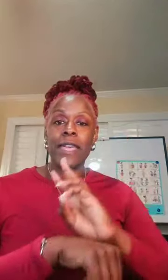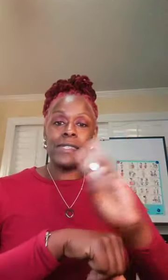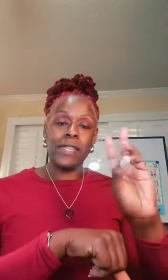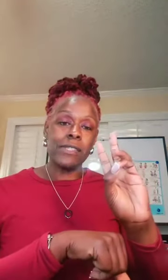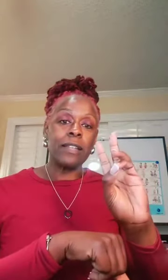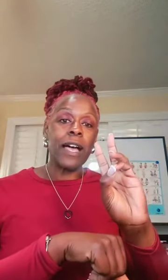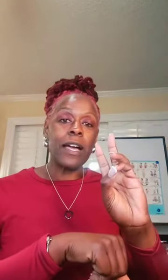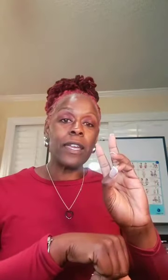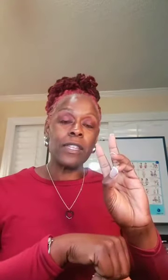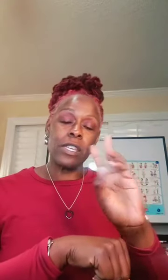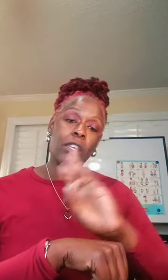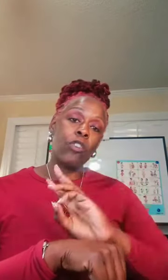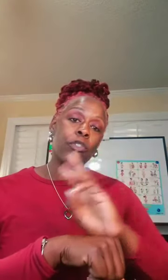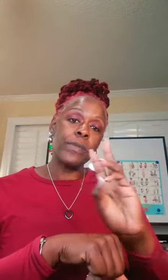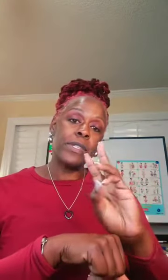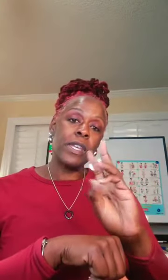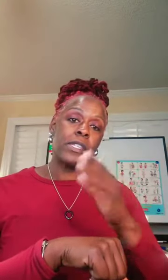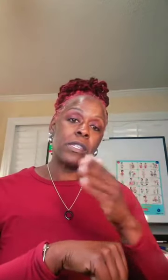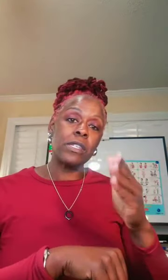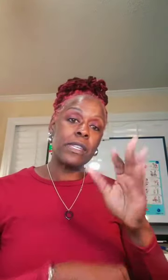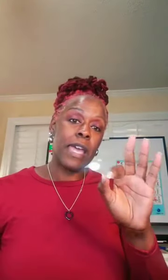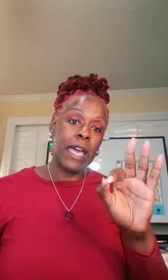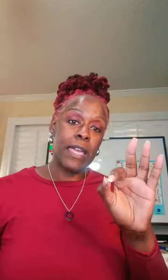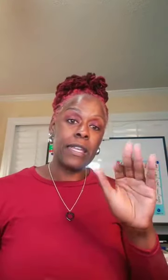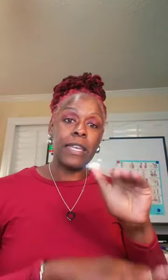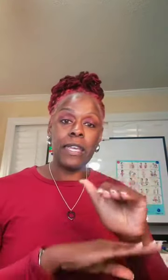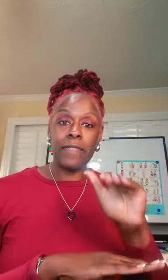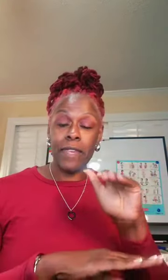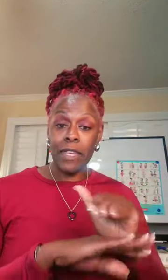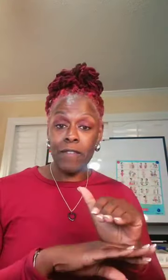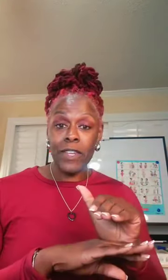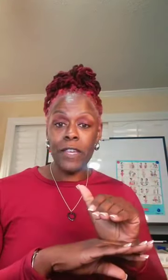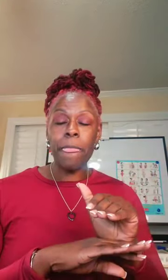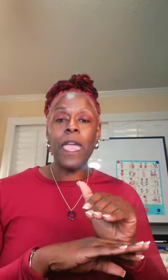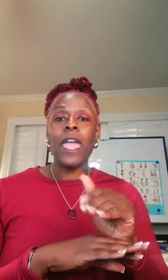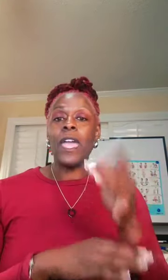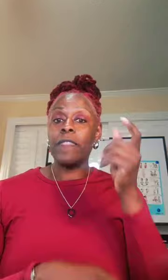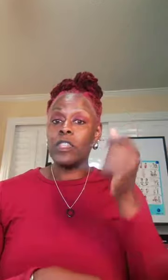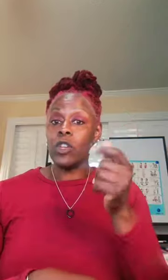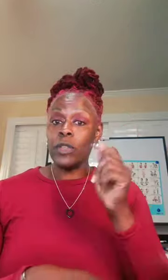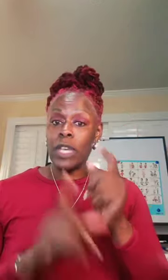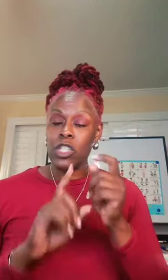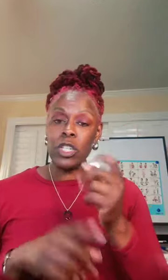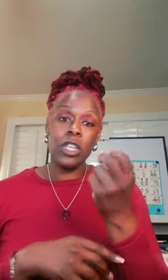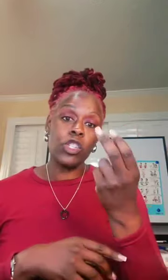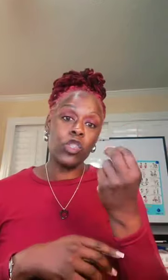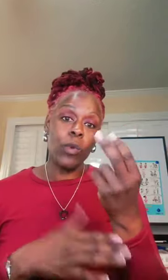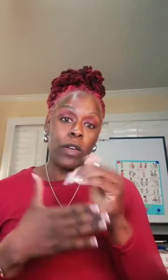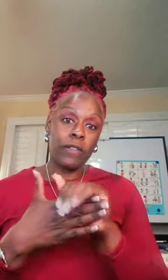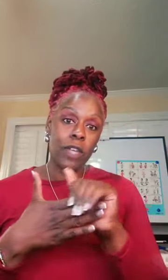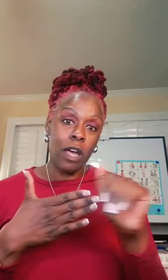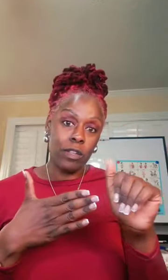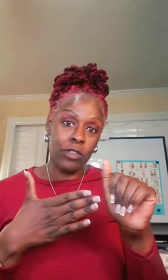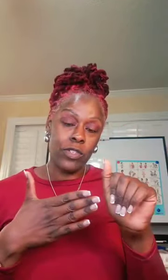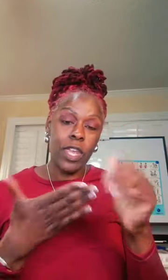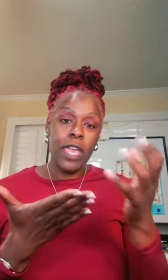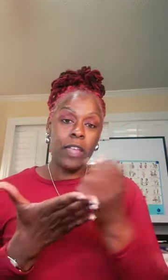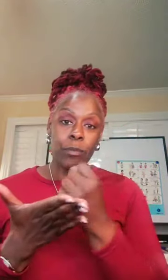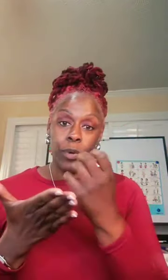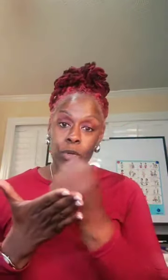6 o'clock. And it's going to go from 6 to 9 in the evening. And the donation is $12. And the